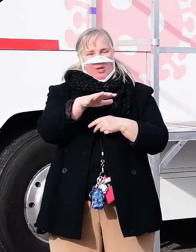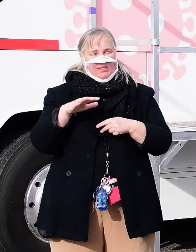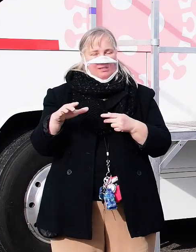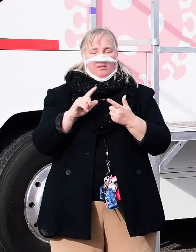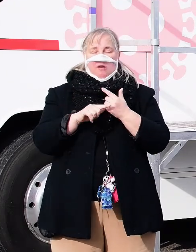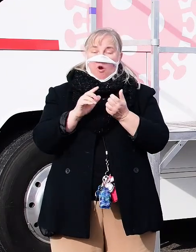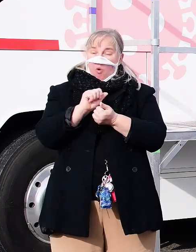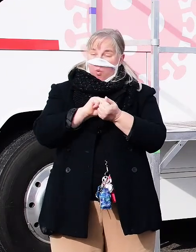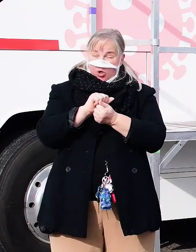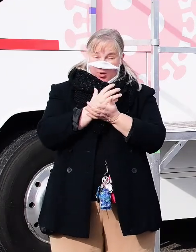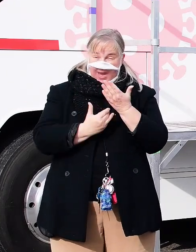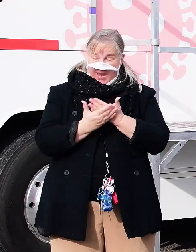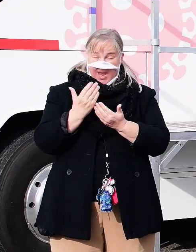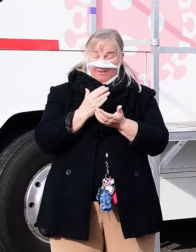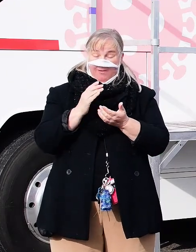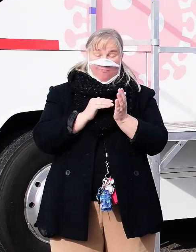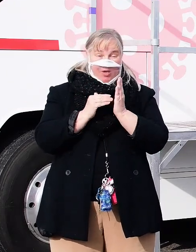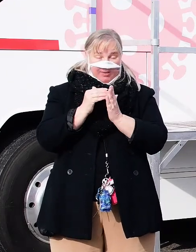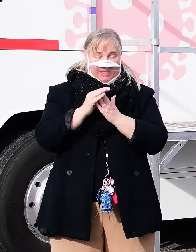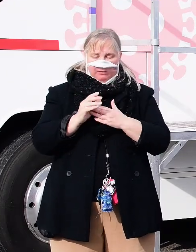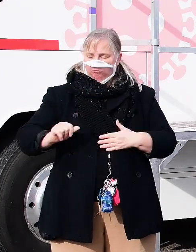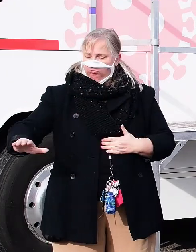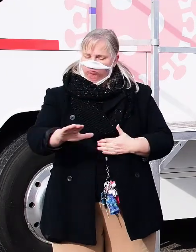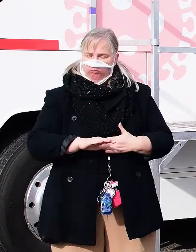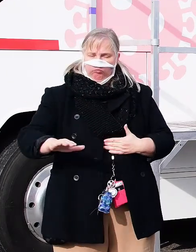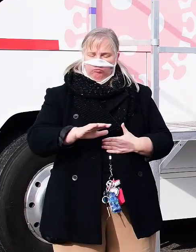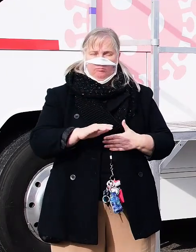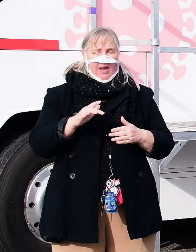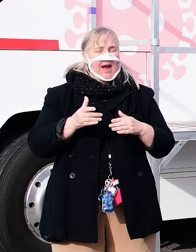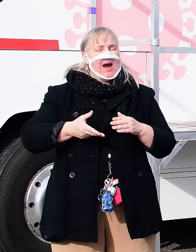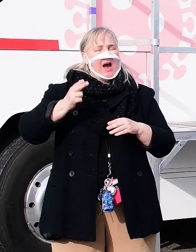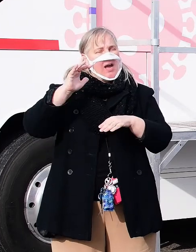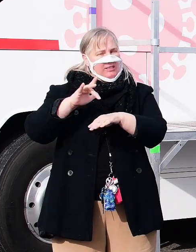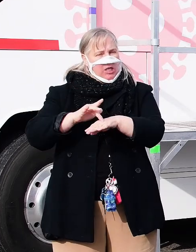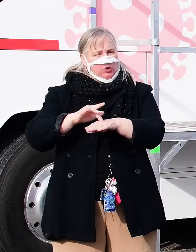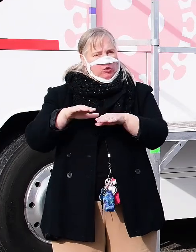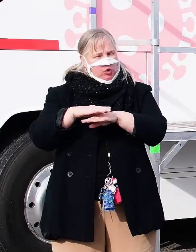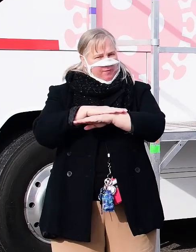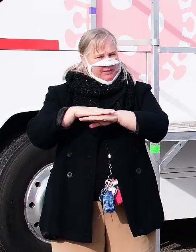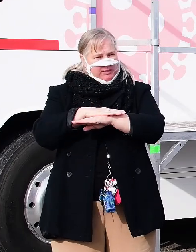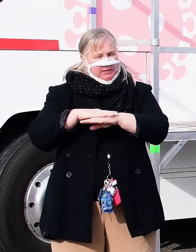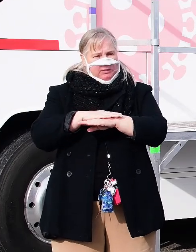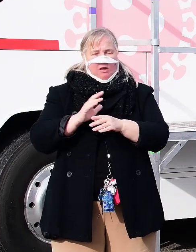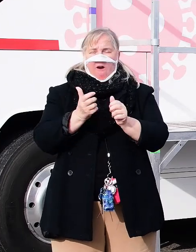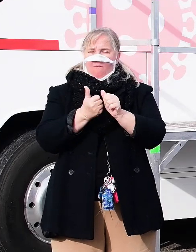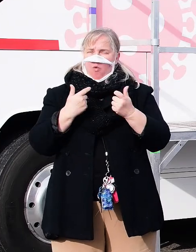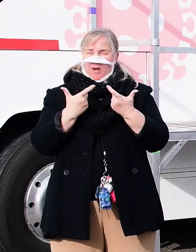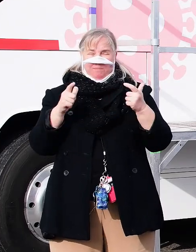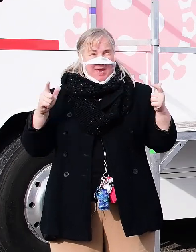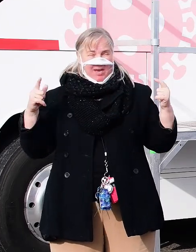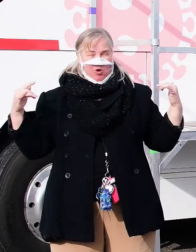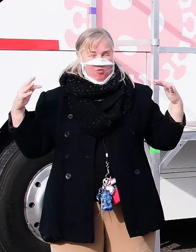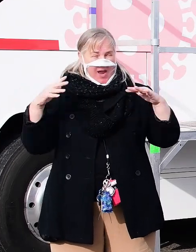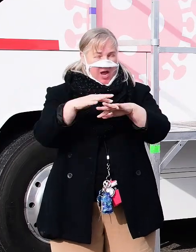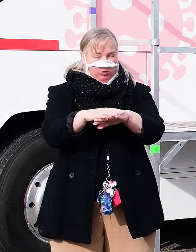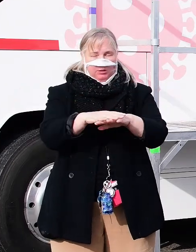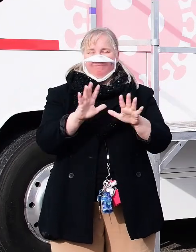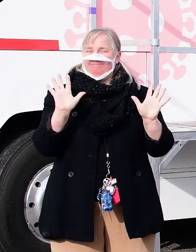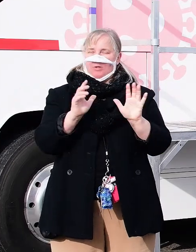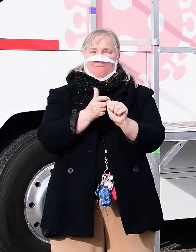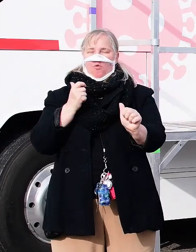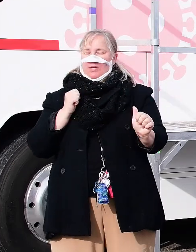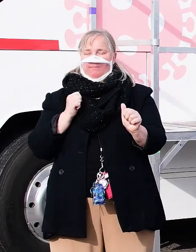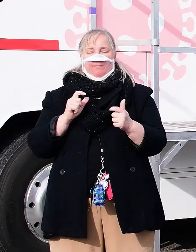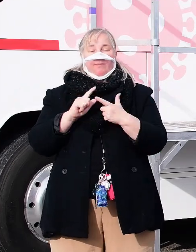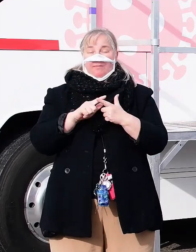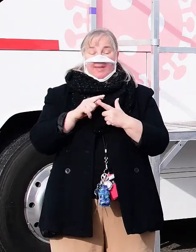hands and disinfect high-touch surfaces. Avoid large crowds. Stay home if you are not feeling